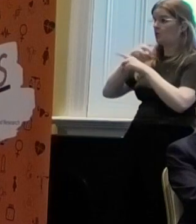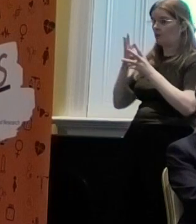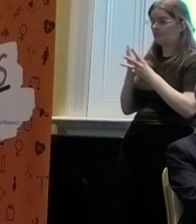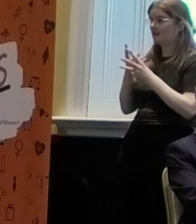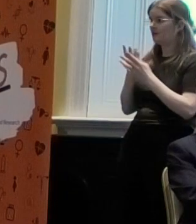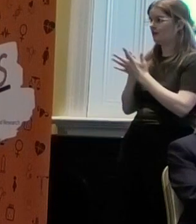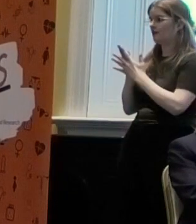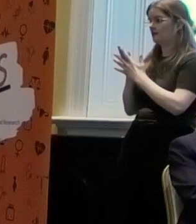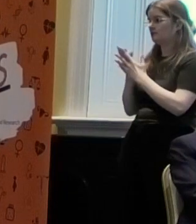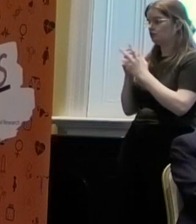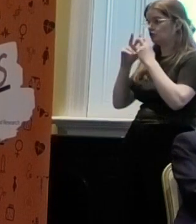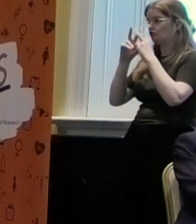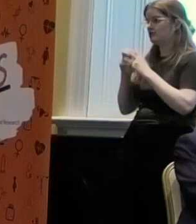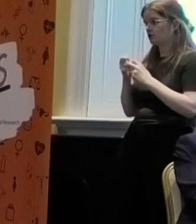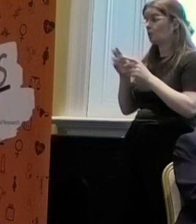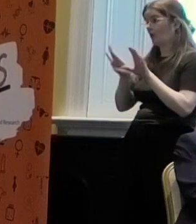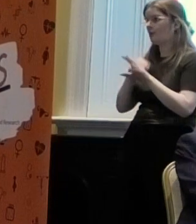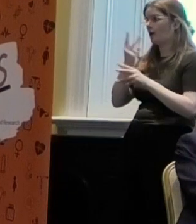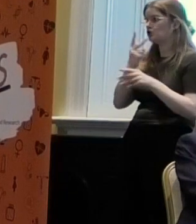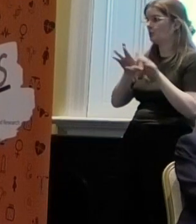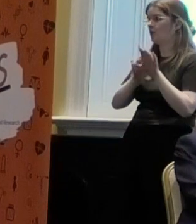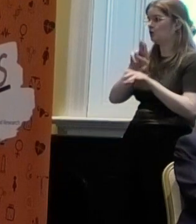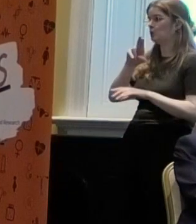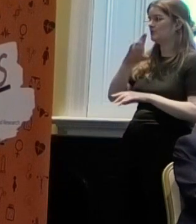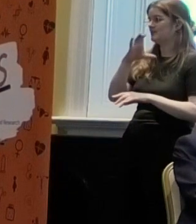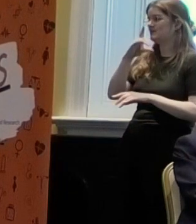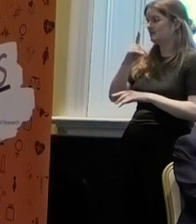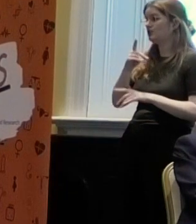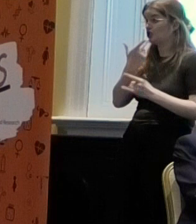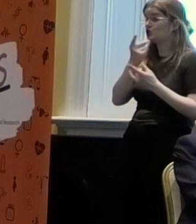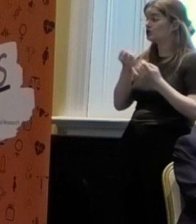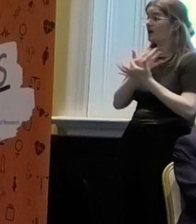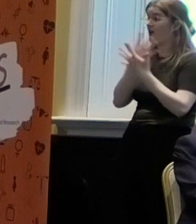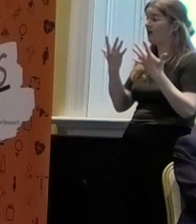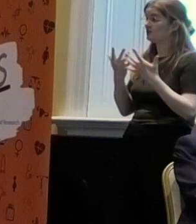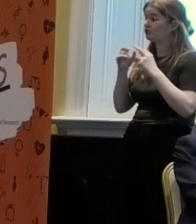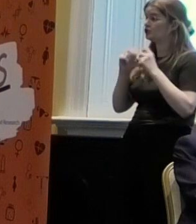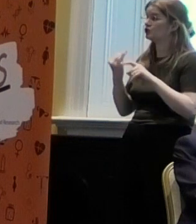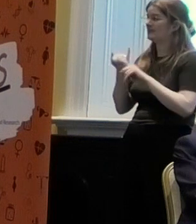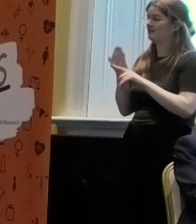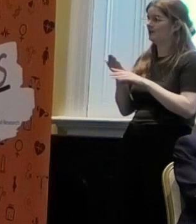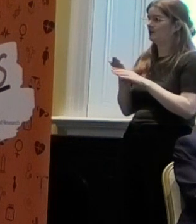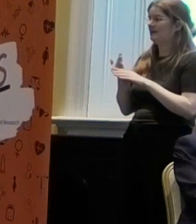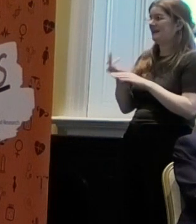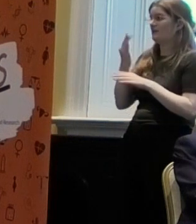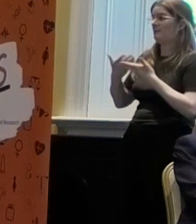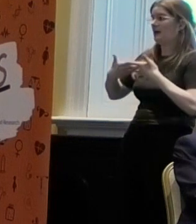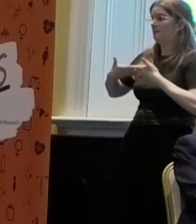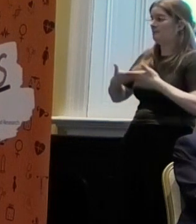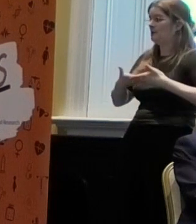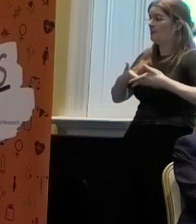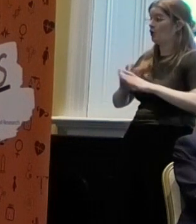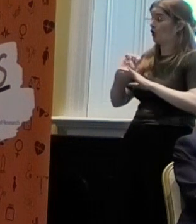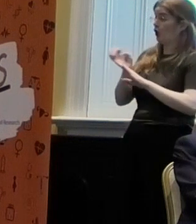her partnership with RCSI and UCD, has done a lot of work in the neonatal sphere on preterm delivery, and looking at, I know that's in the newborn